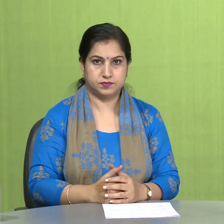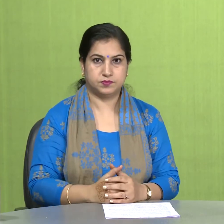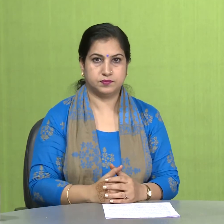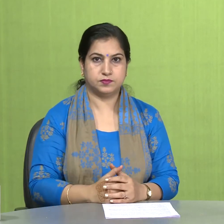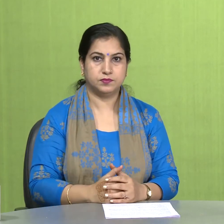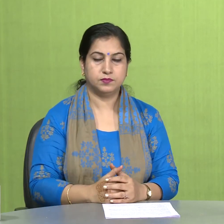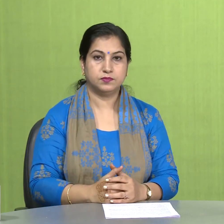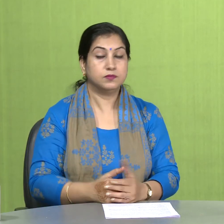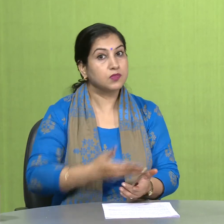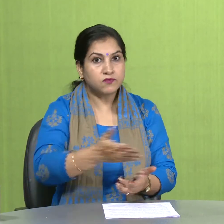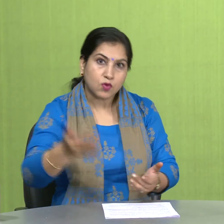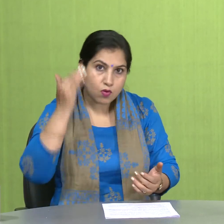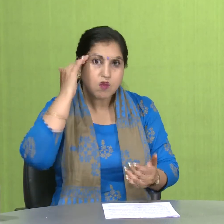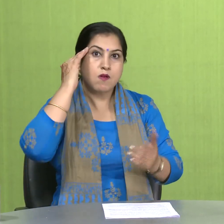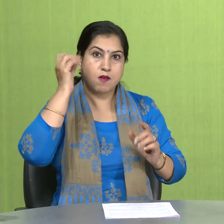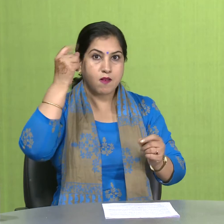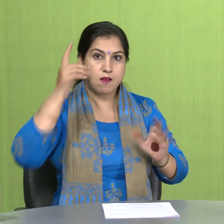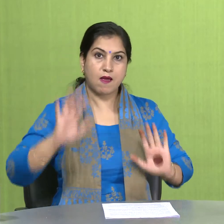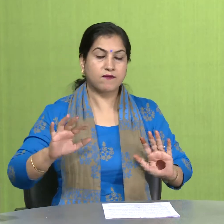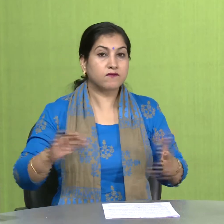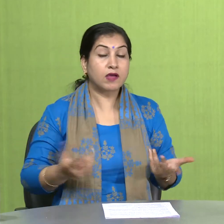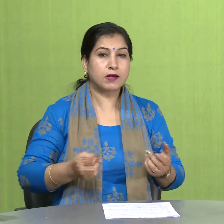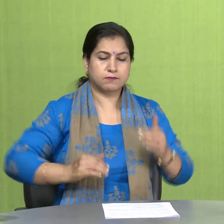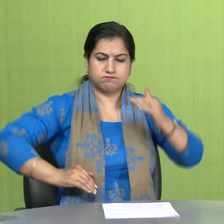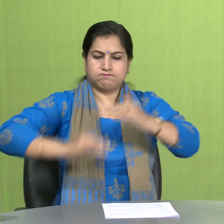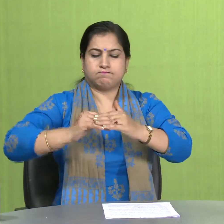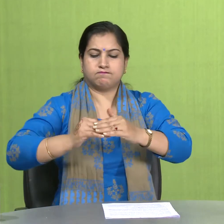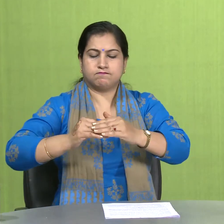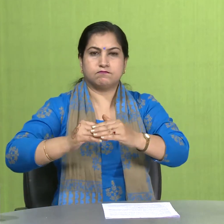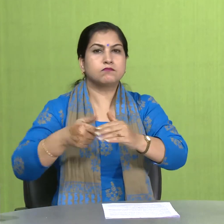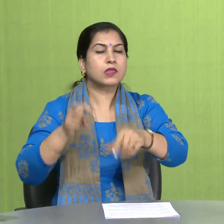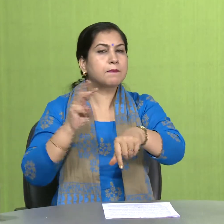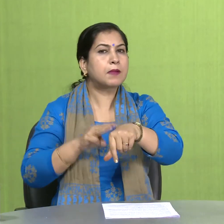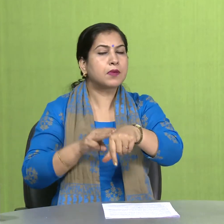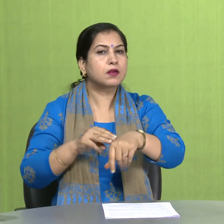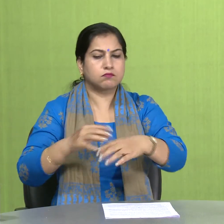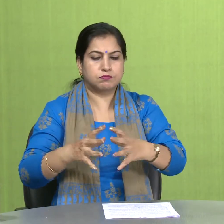So we have understood that a maximum there can be 250 members in the Rajya Sabha.